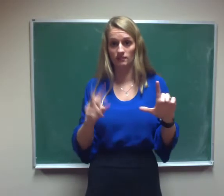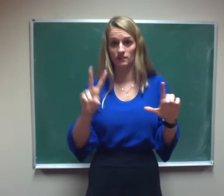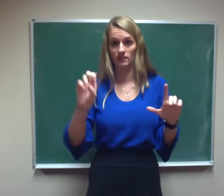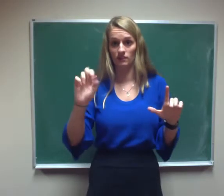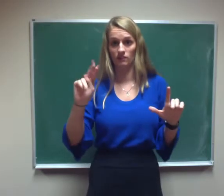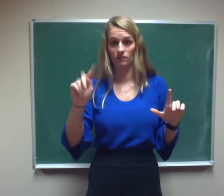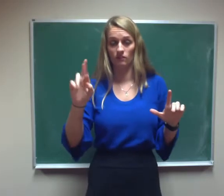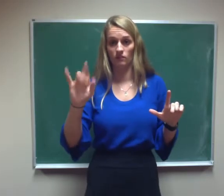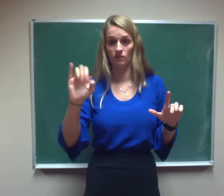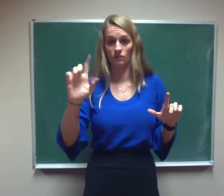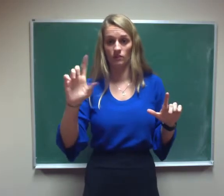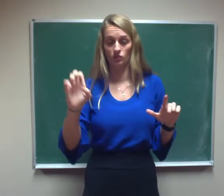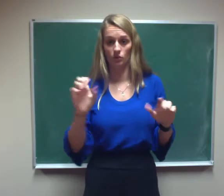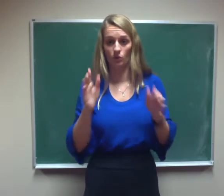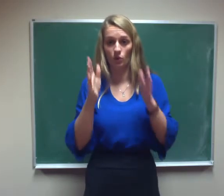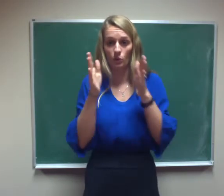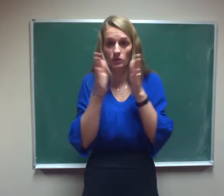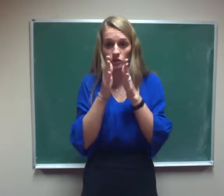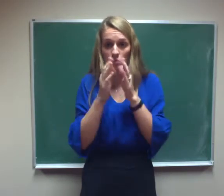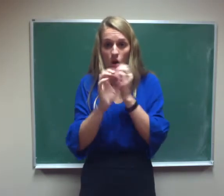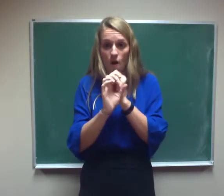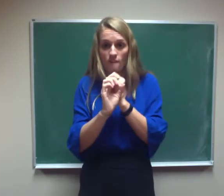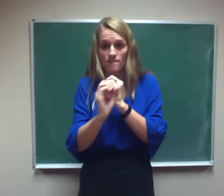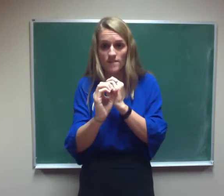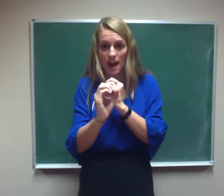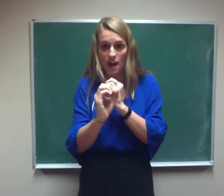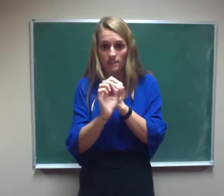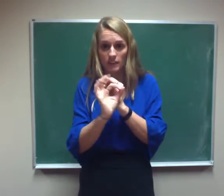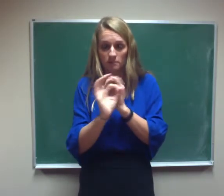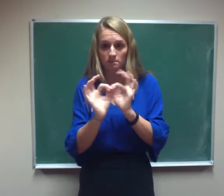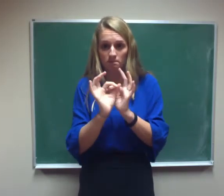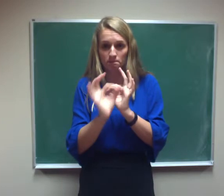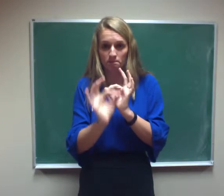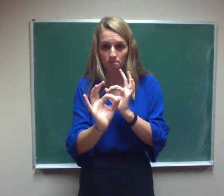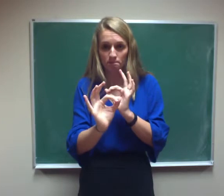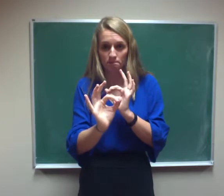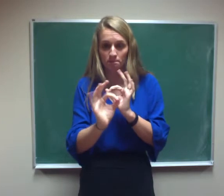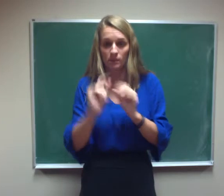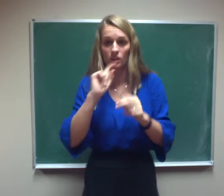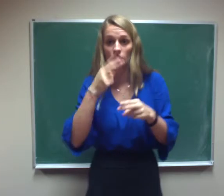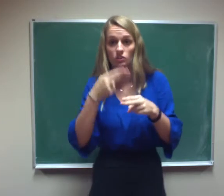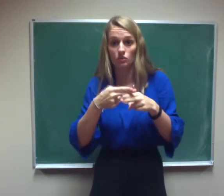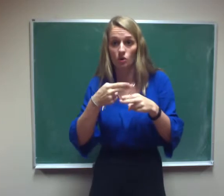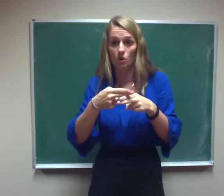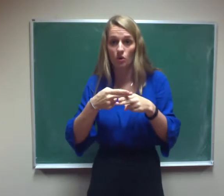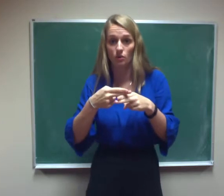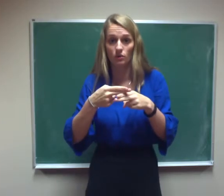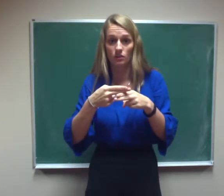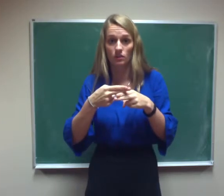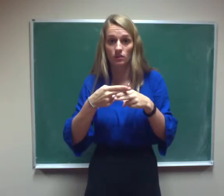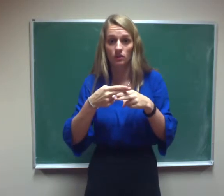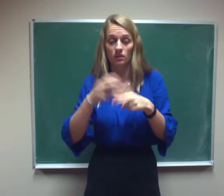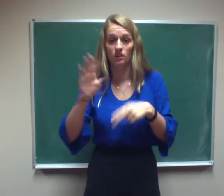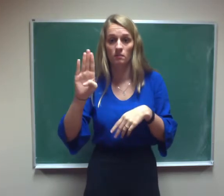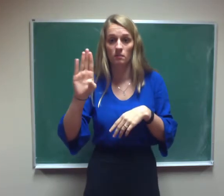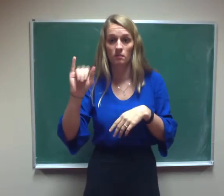that protects and ensures that blood flows down from the atrium into the ventricle is also known as the bicuspid or mitral